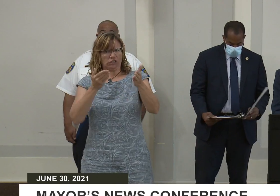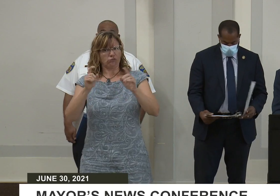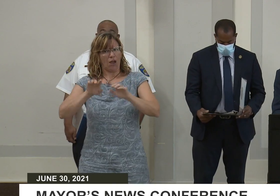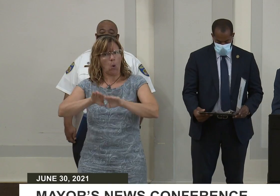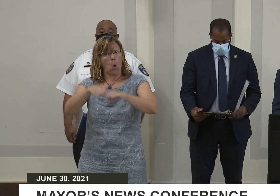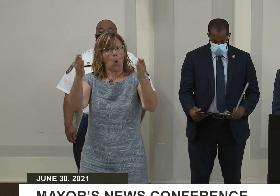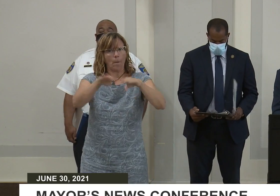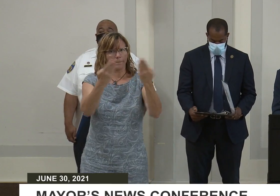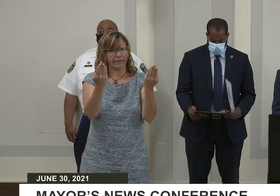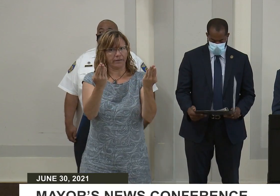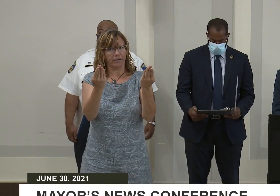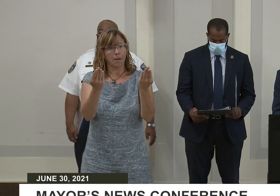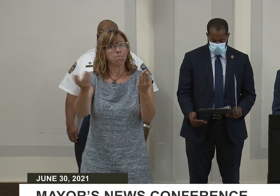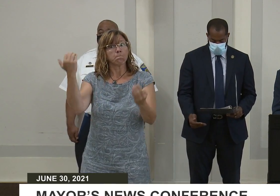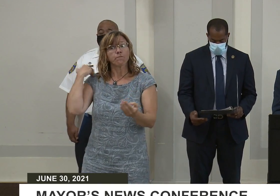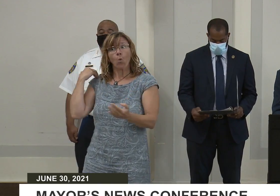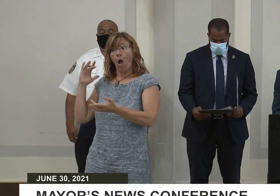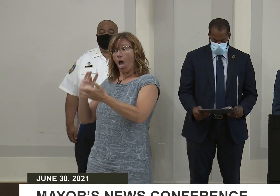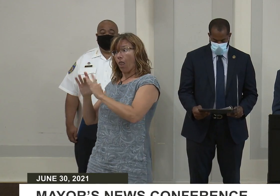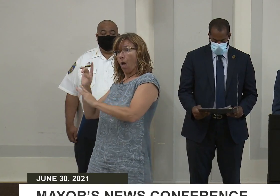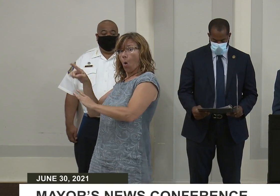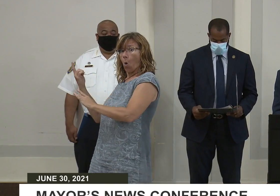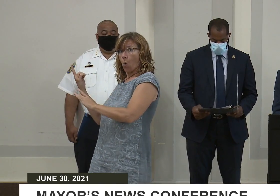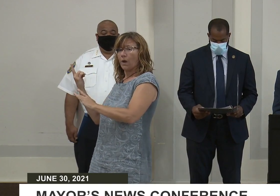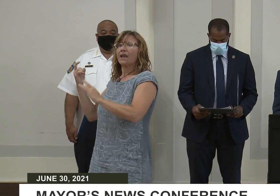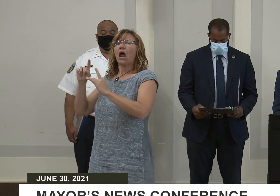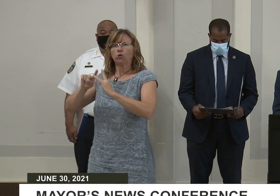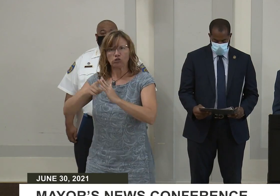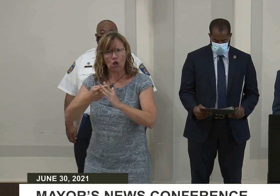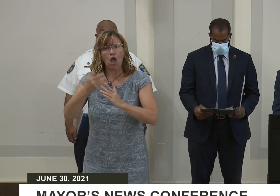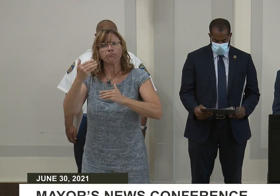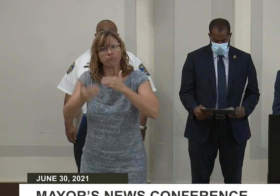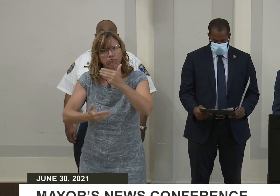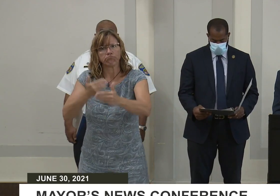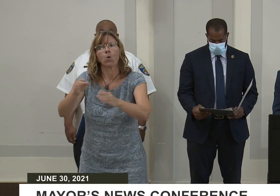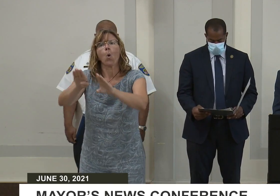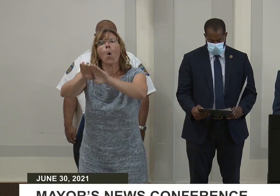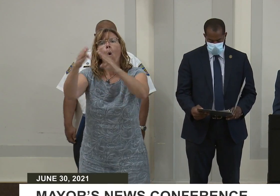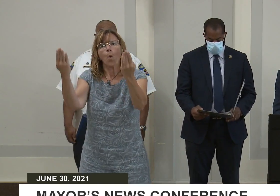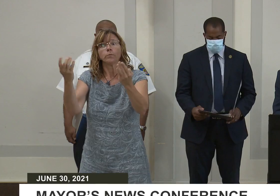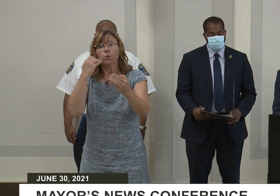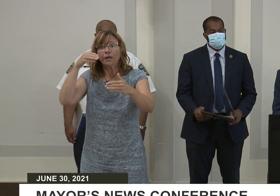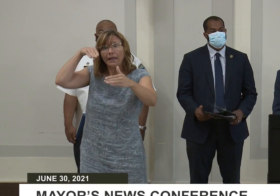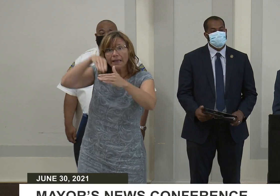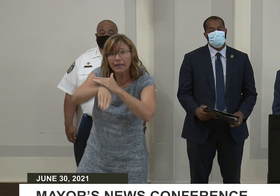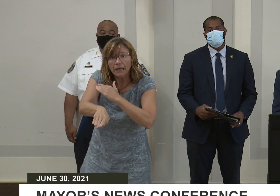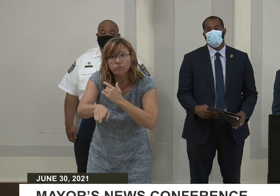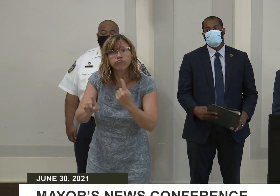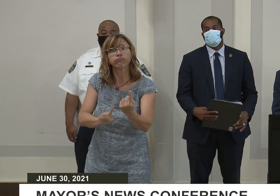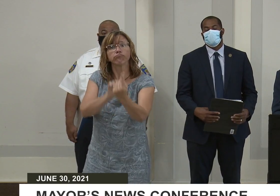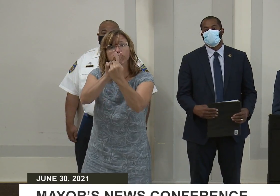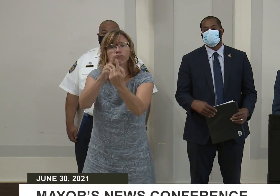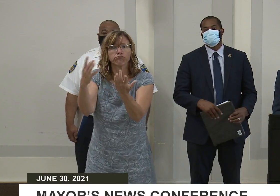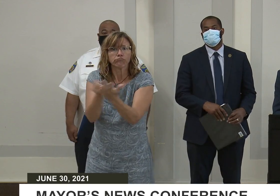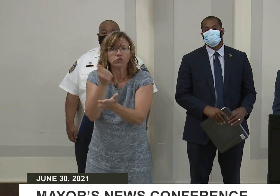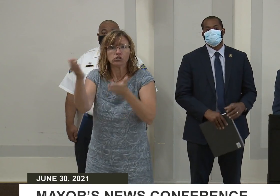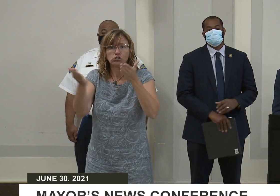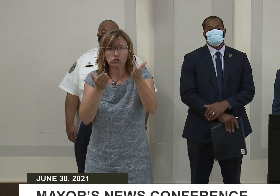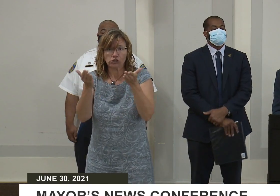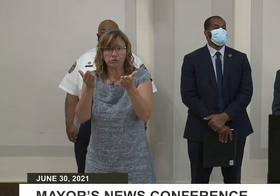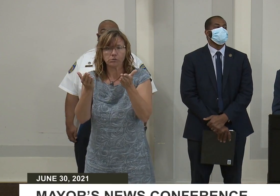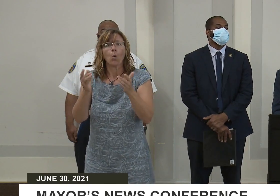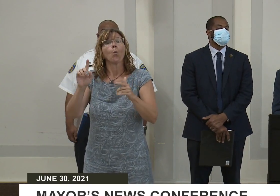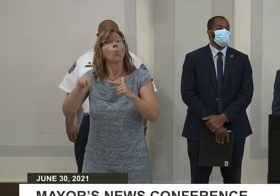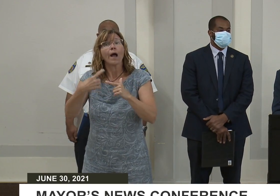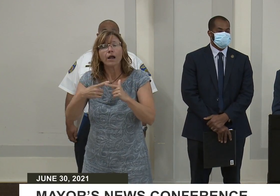will begin restoring in-person access to prioritized front-facing services by mid-August. These services include,